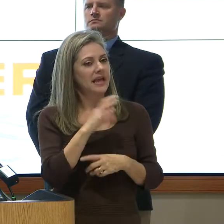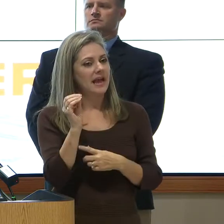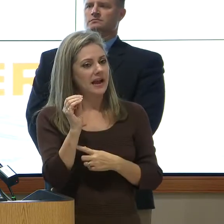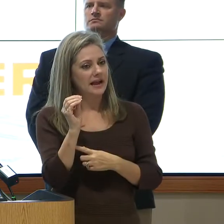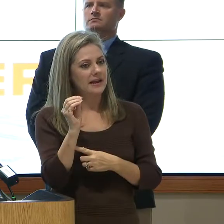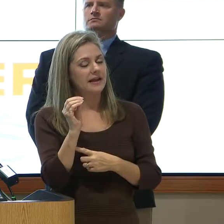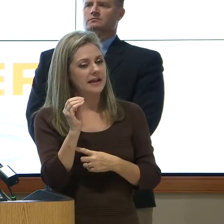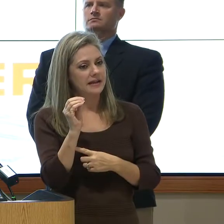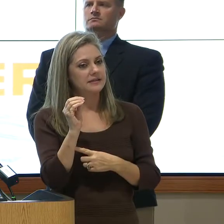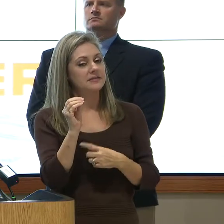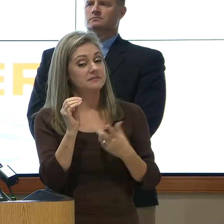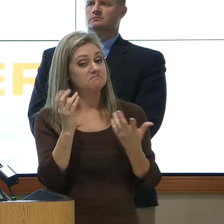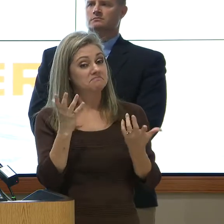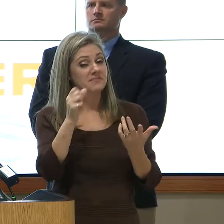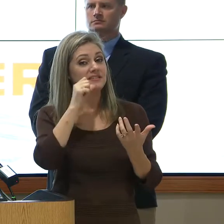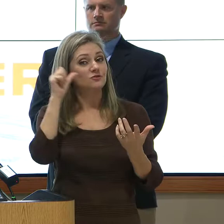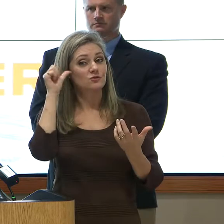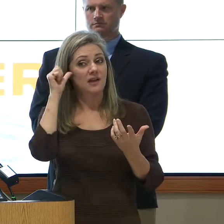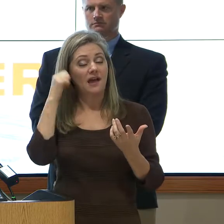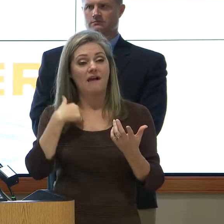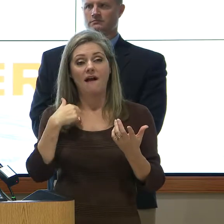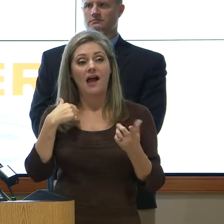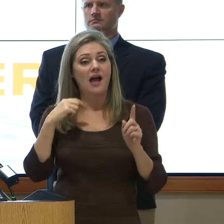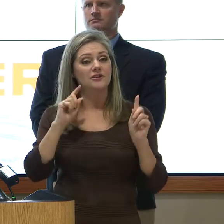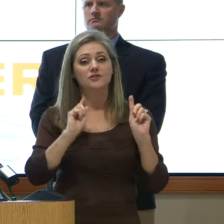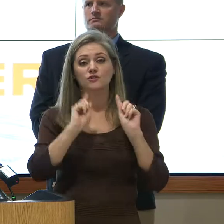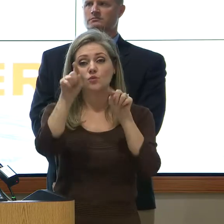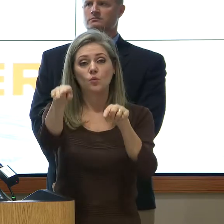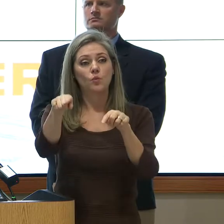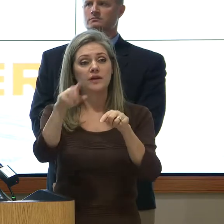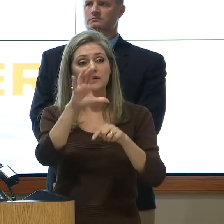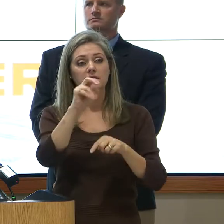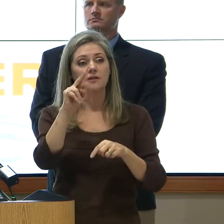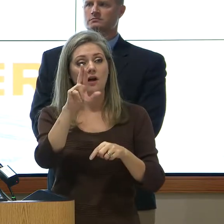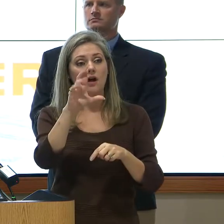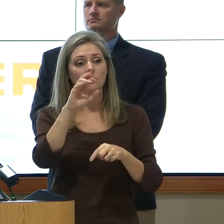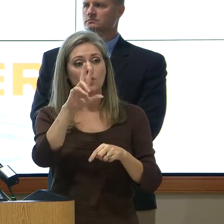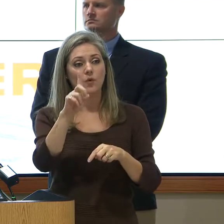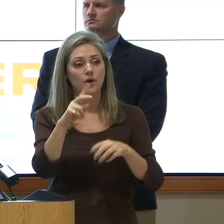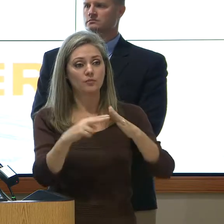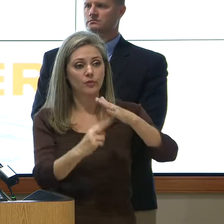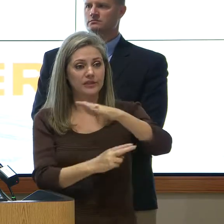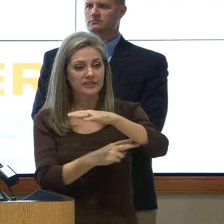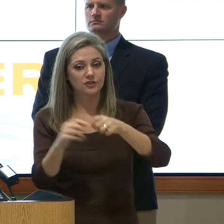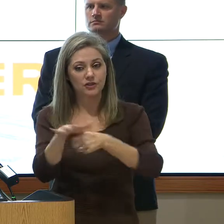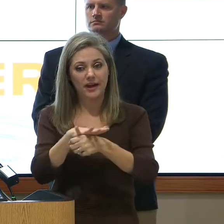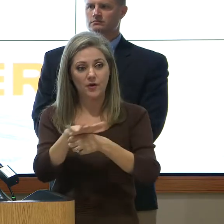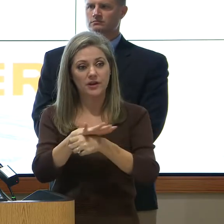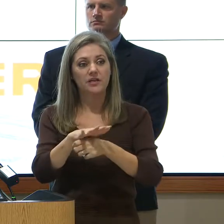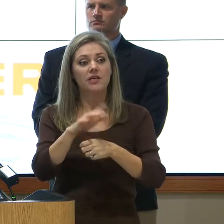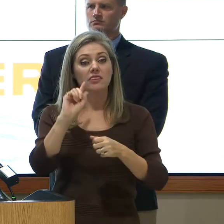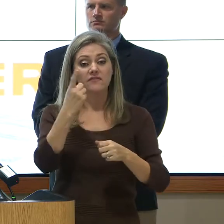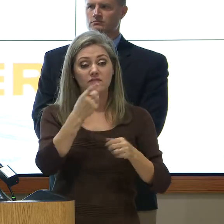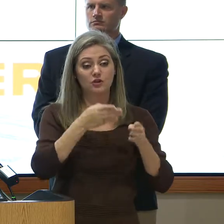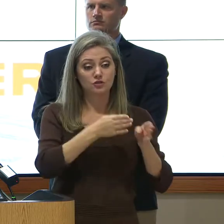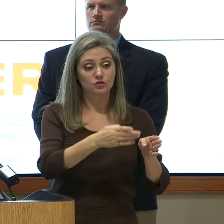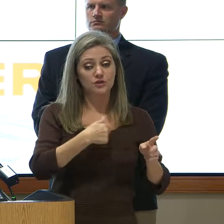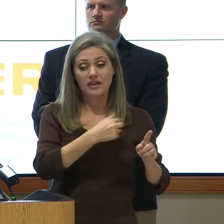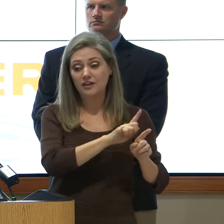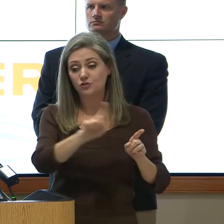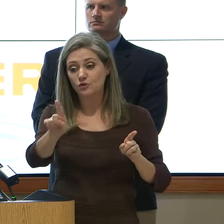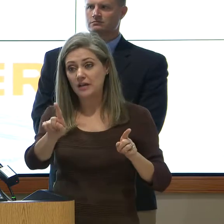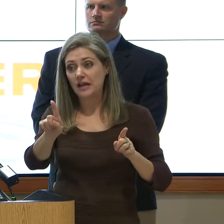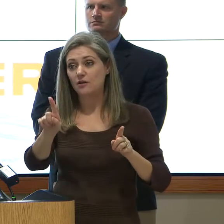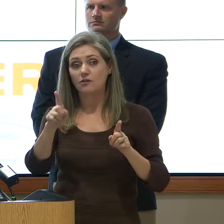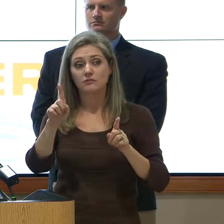And, you know, like yesterday I just went into a subdivision. It was Concord Bridge. And the first street I turned down, I got out, I walked up to the door